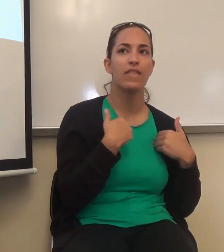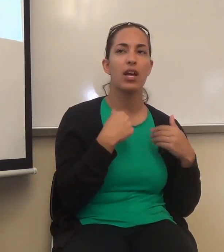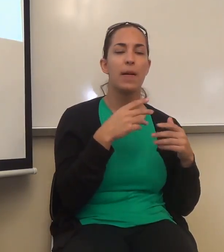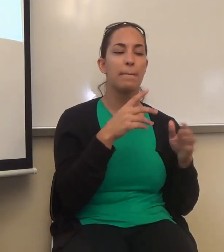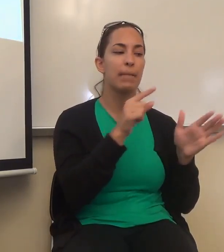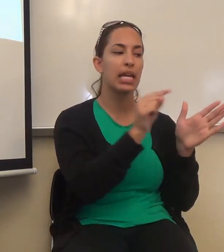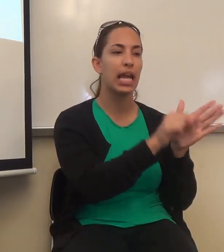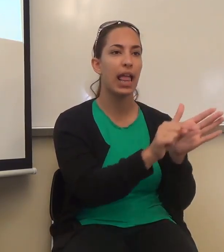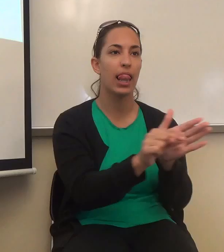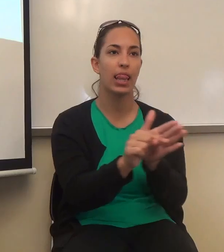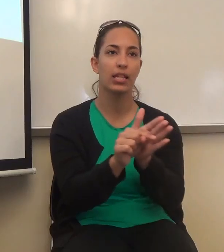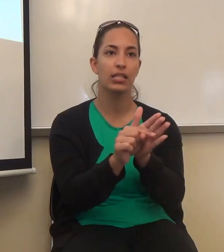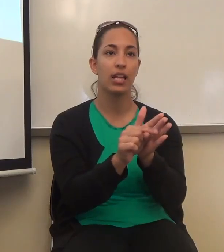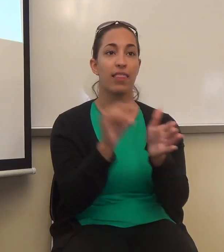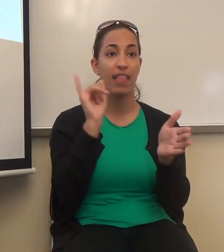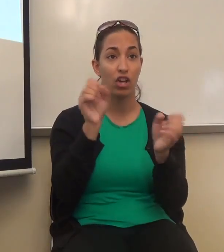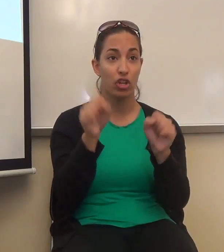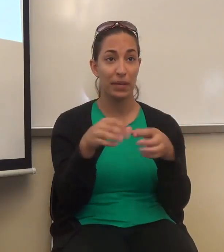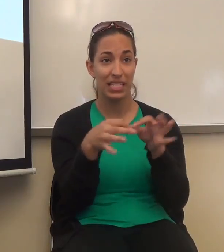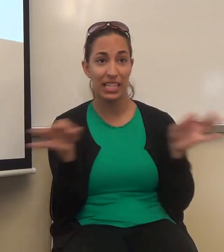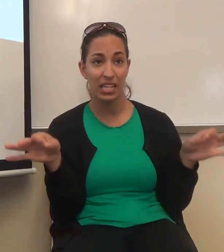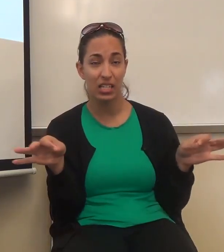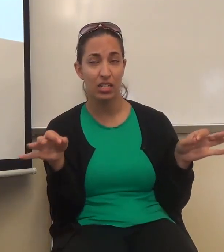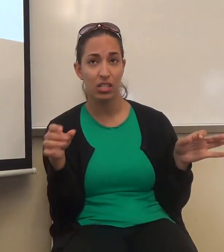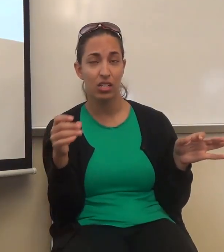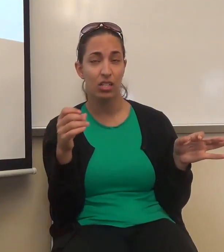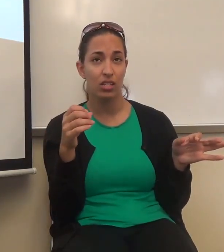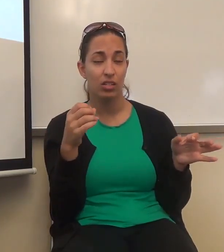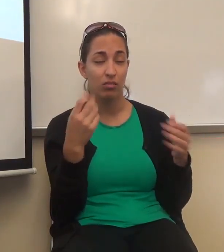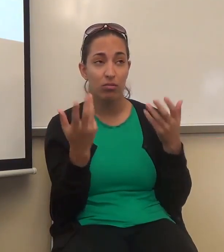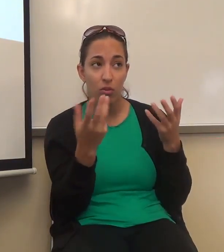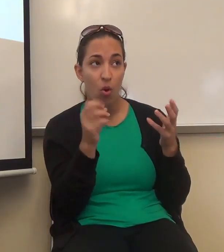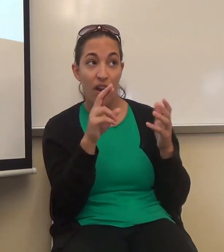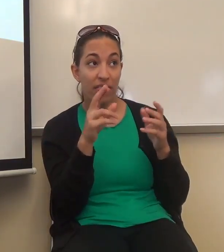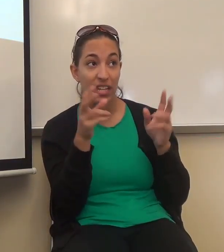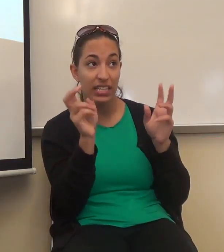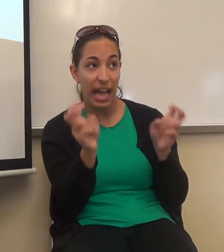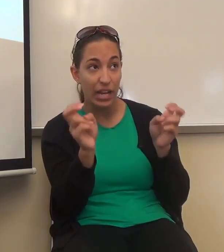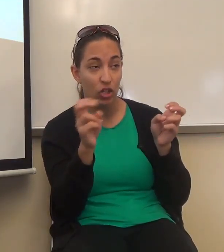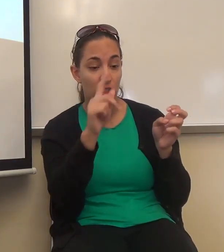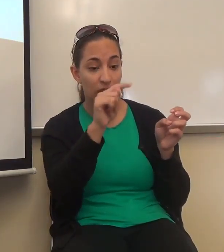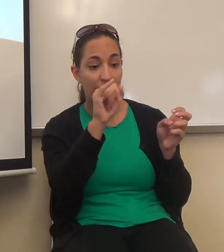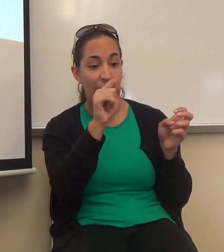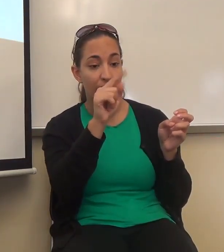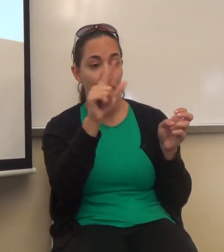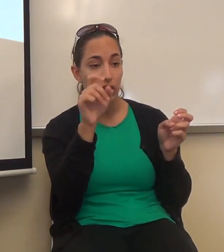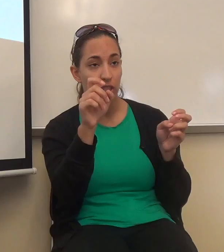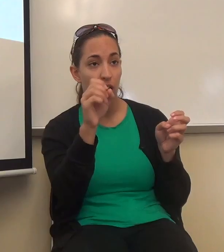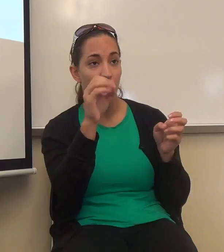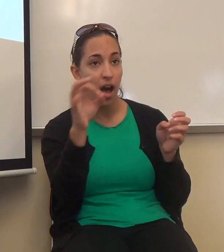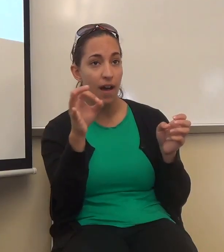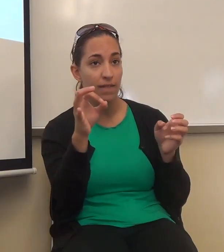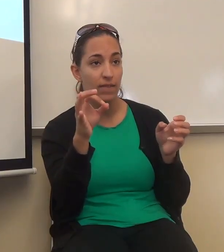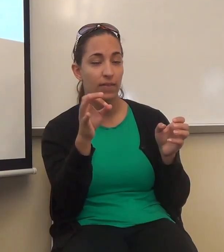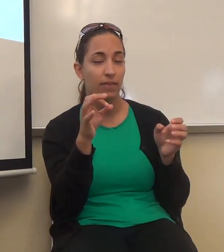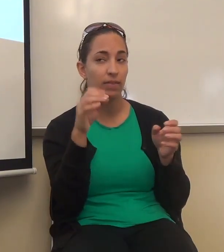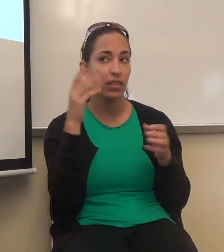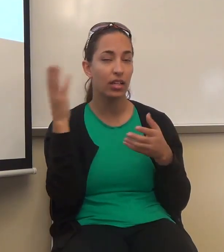a sentence, you can make that, not a sentence, Yeah. but the title of It the could be, paragraph. it could be wildlife being